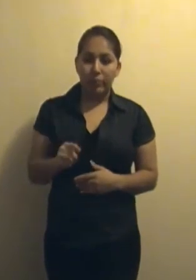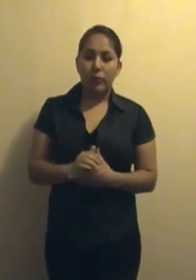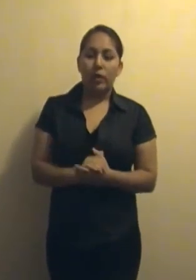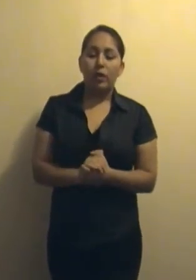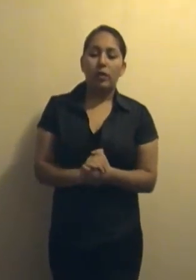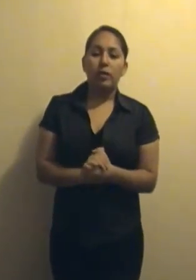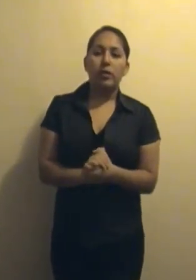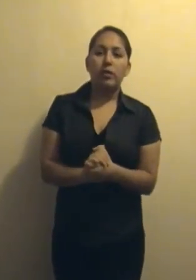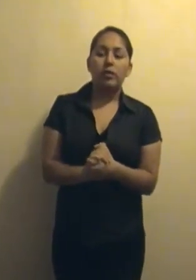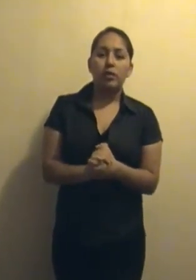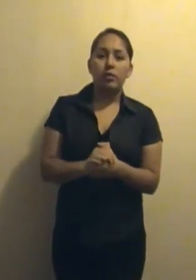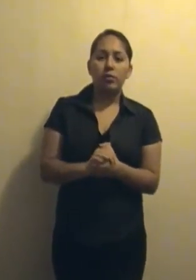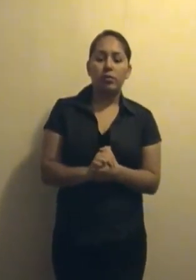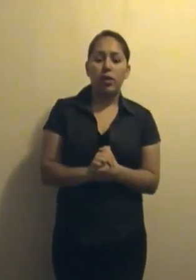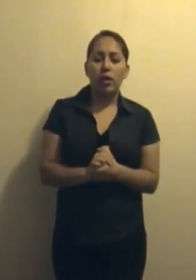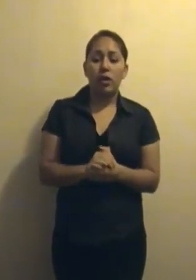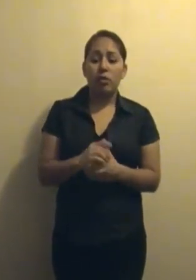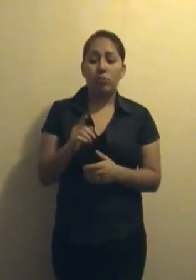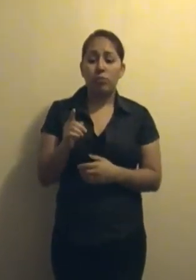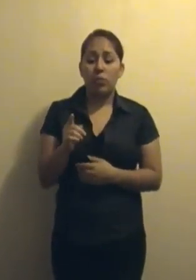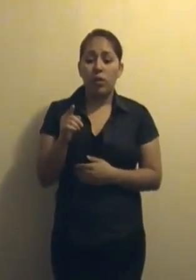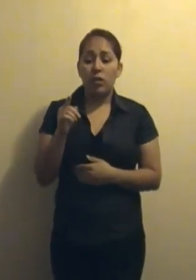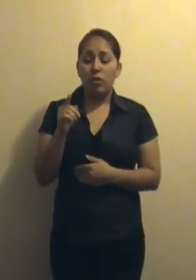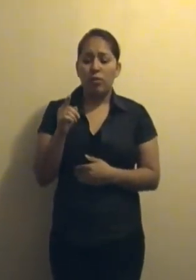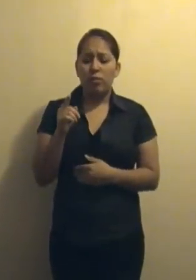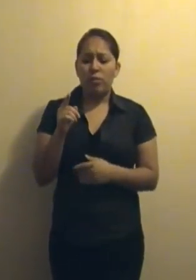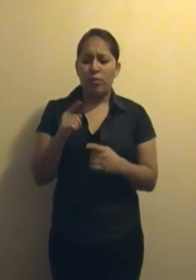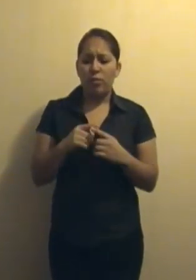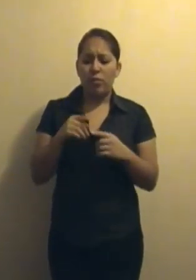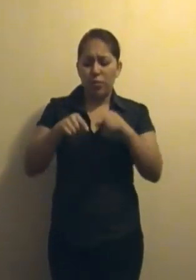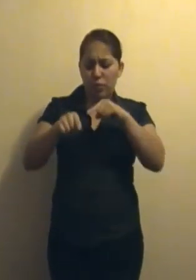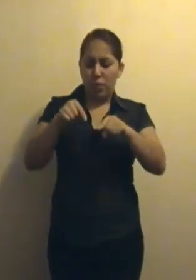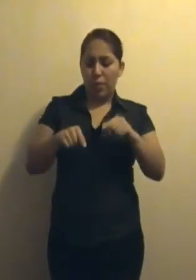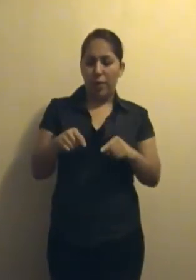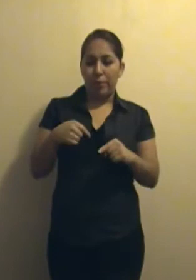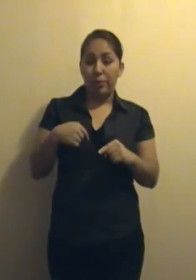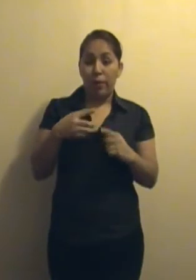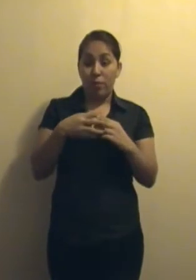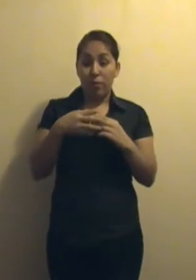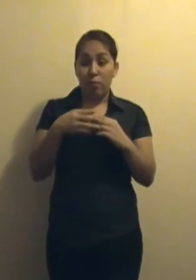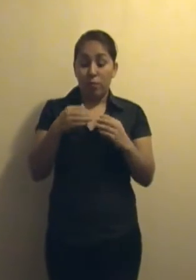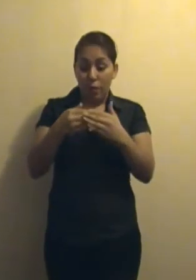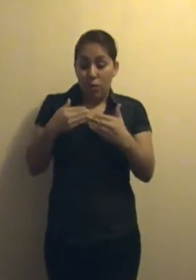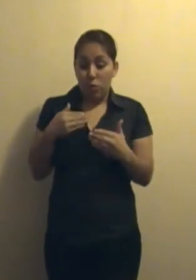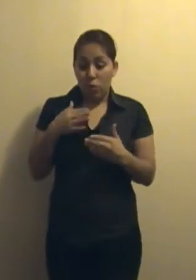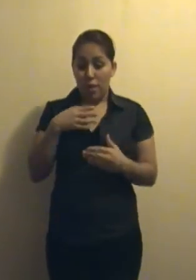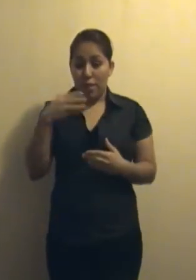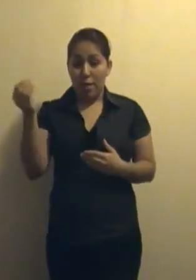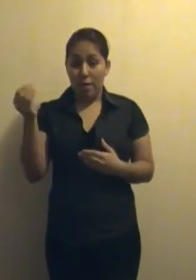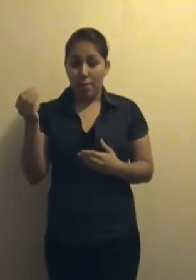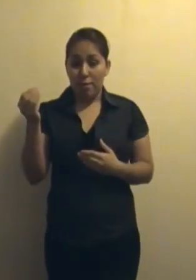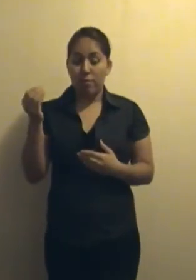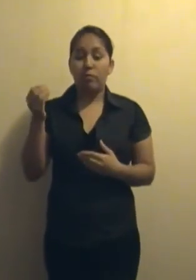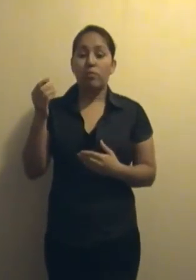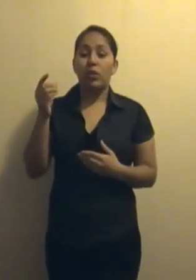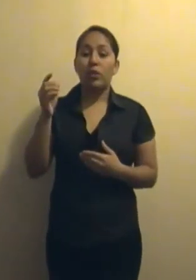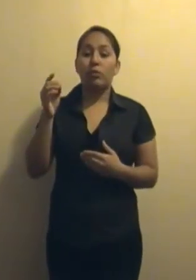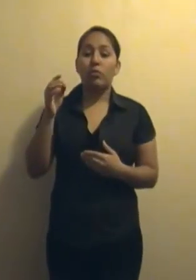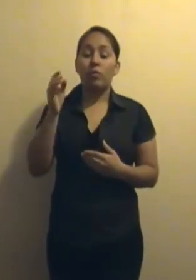standing out by where the plane was going to take off, and they were waving very formally to wave us goodbye on our way